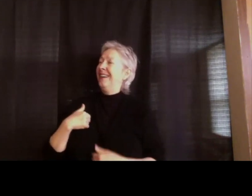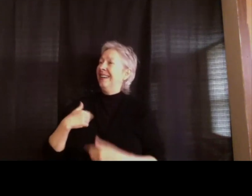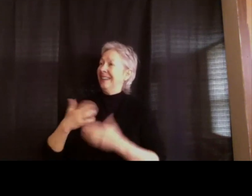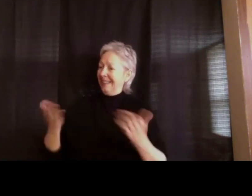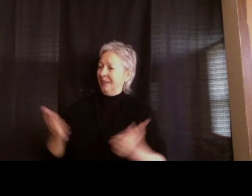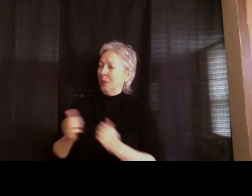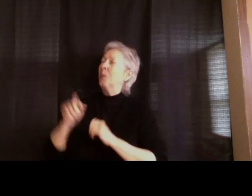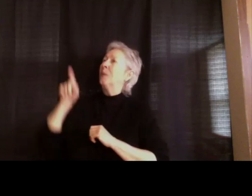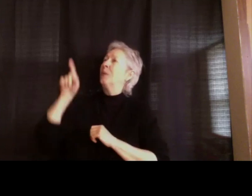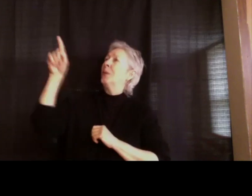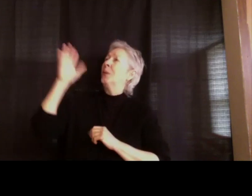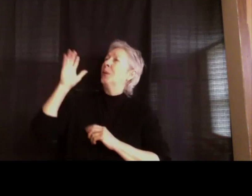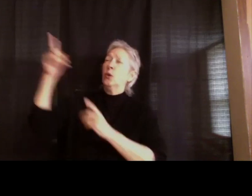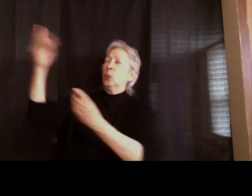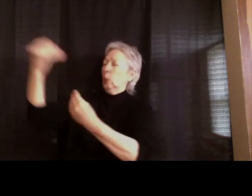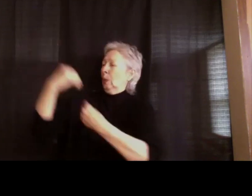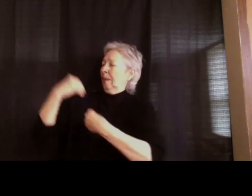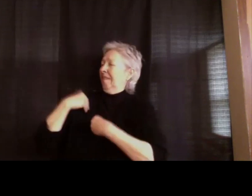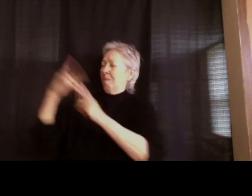before the world existed.